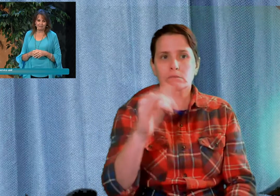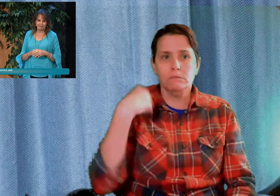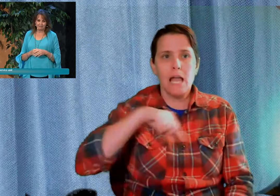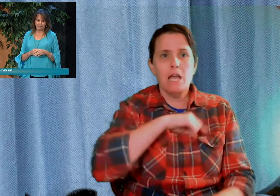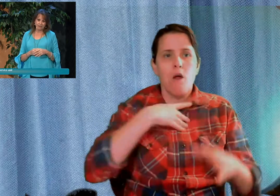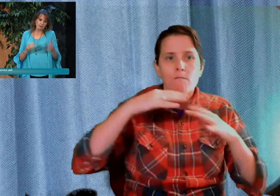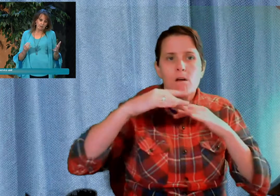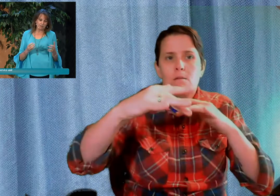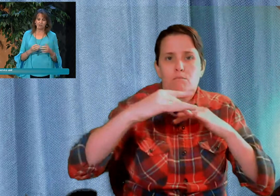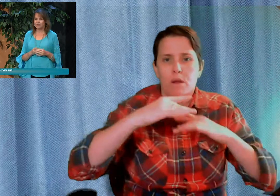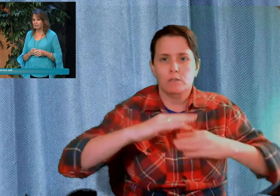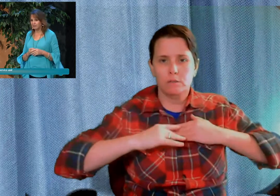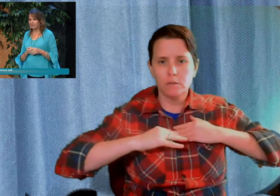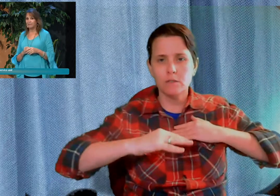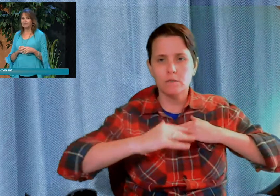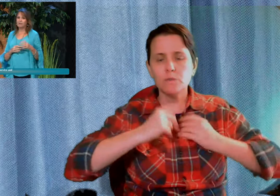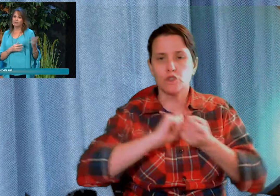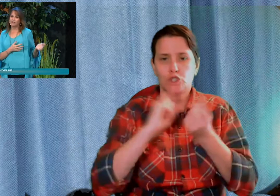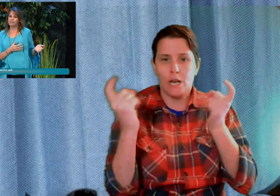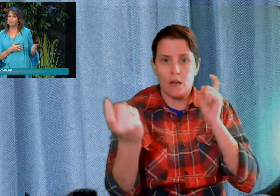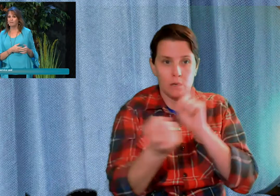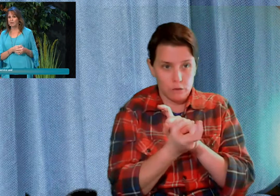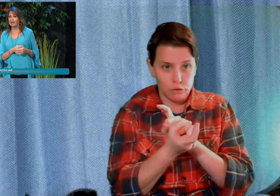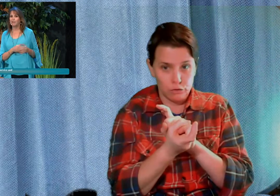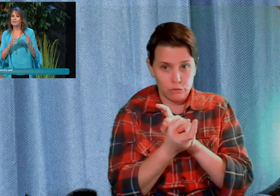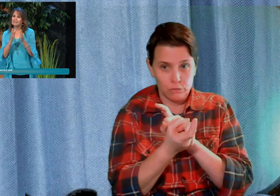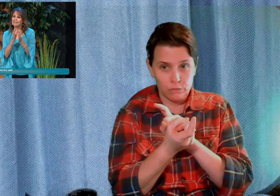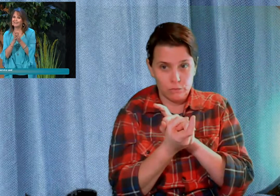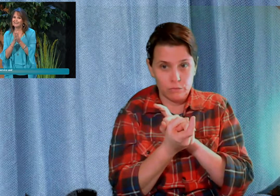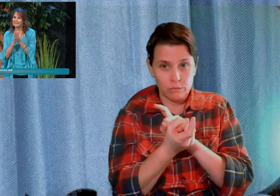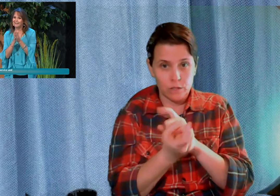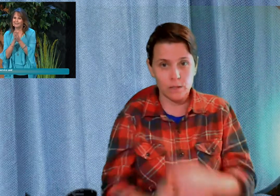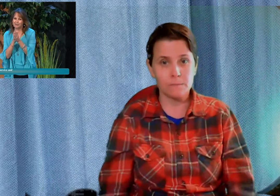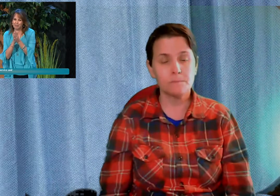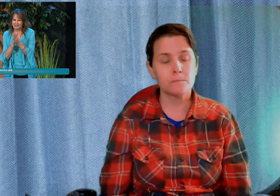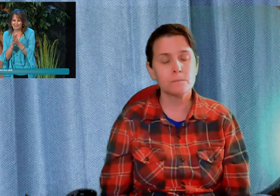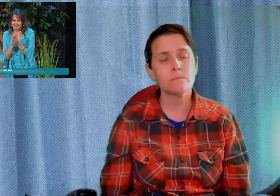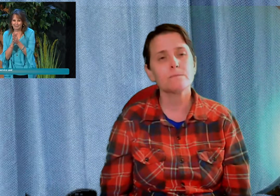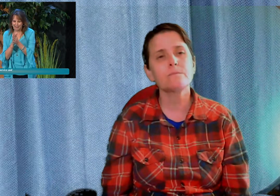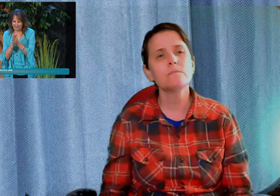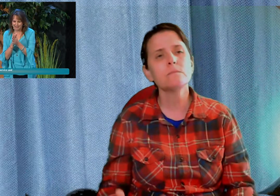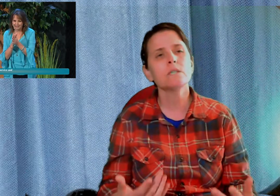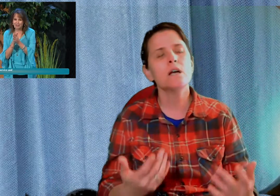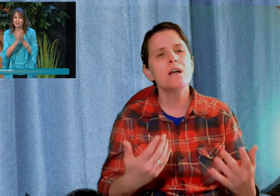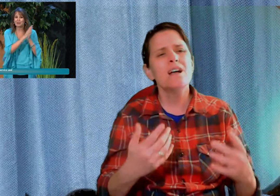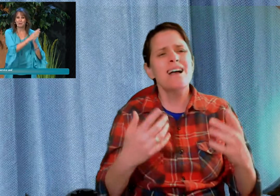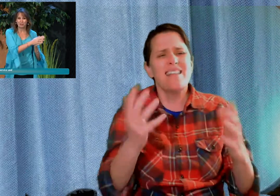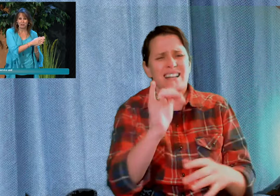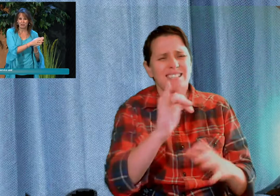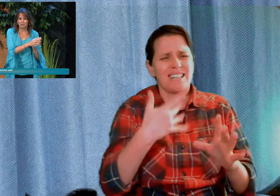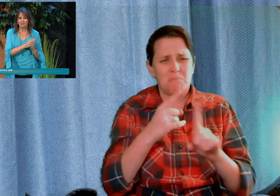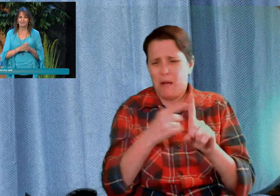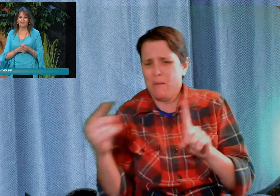bypass, which is always kind of a favorite path, but it's not the highest and best path. It's just the one